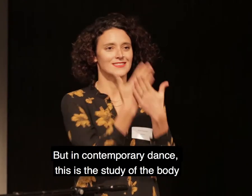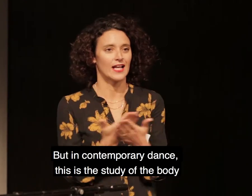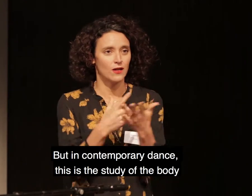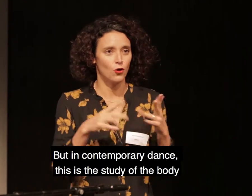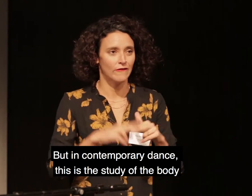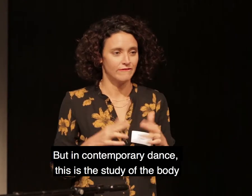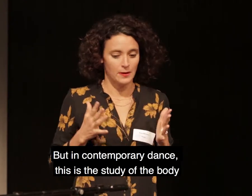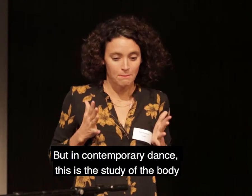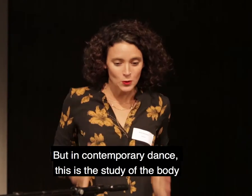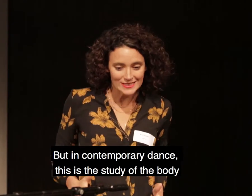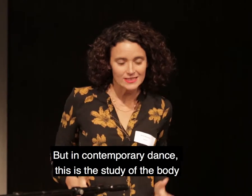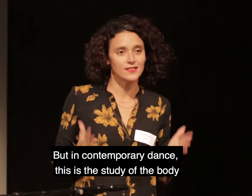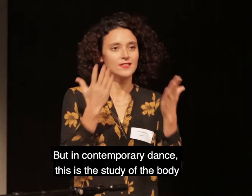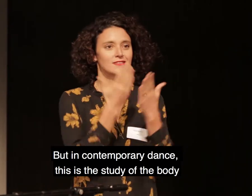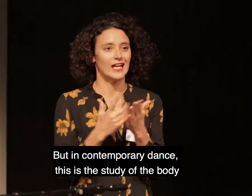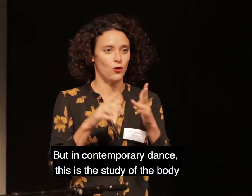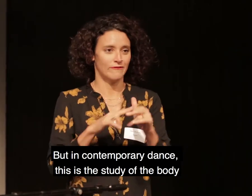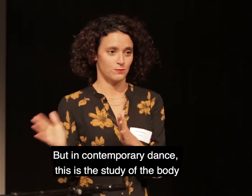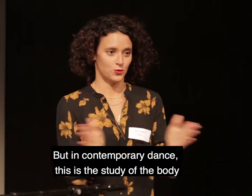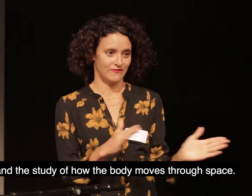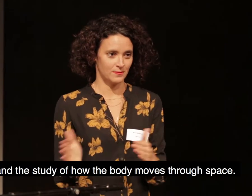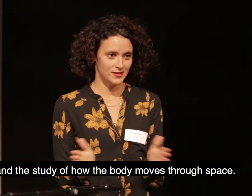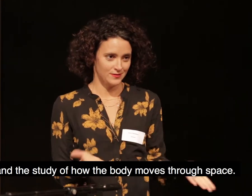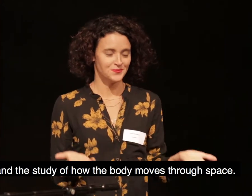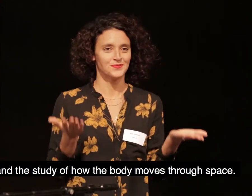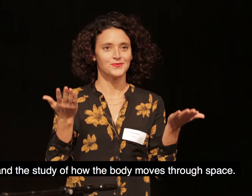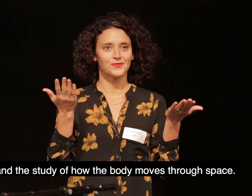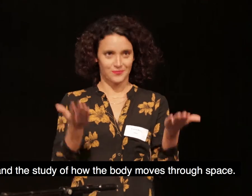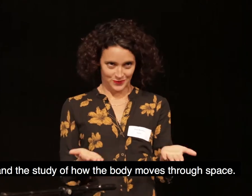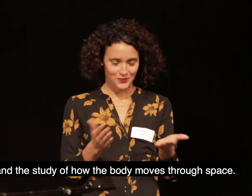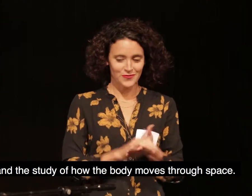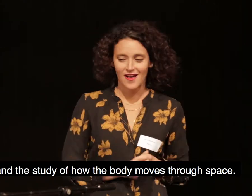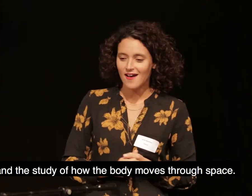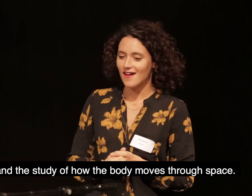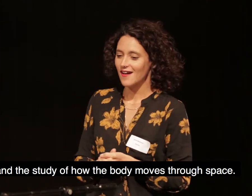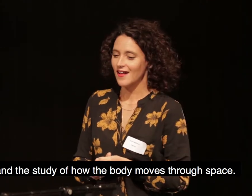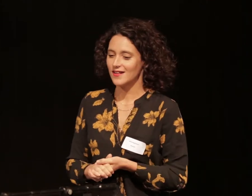in contemporary dance, this is the study of the body and the study of how the body moves through space.